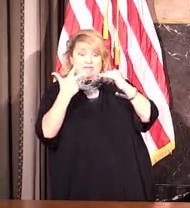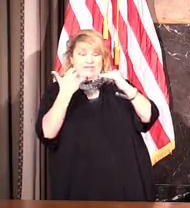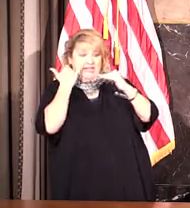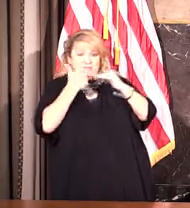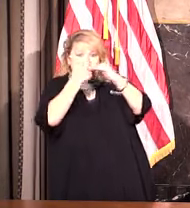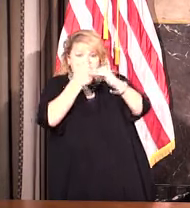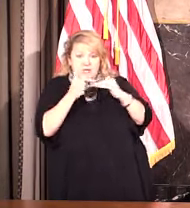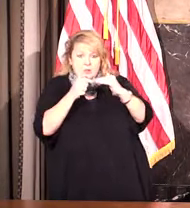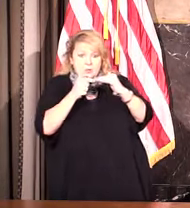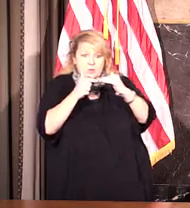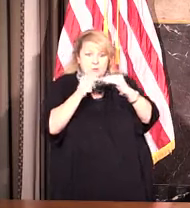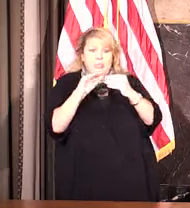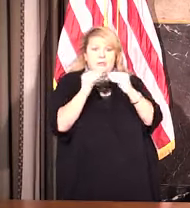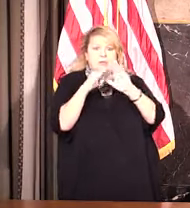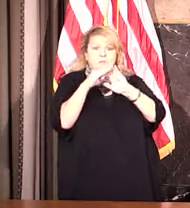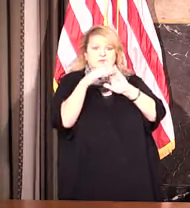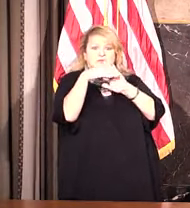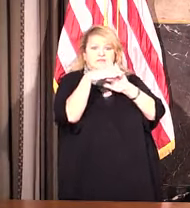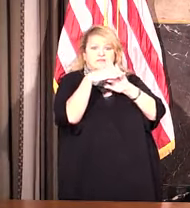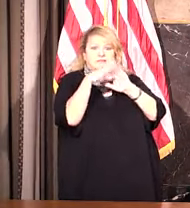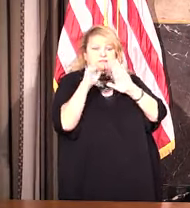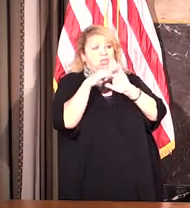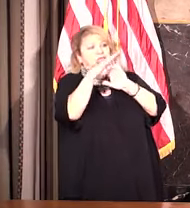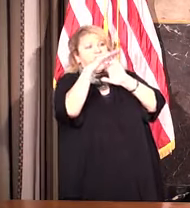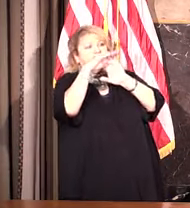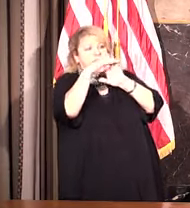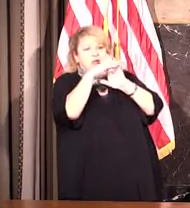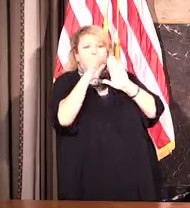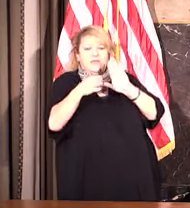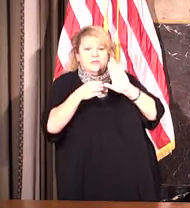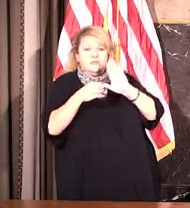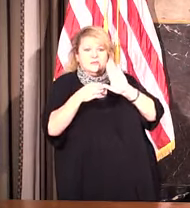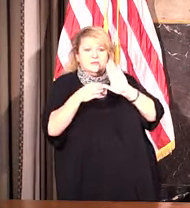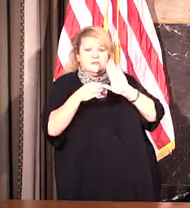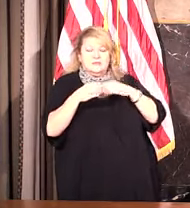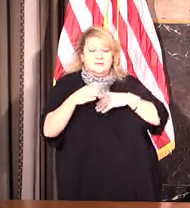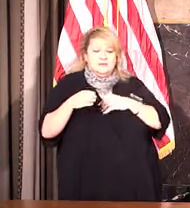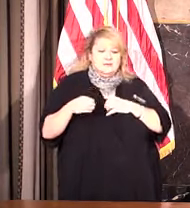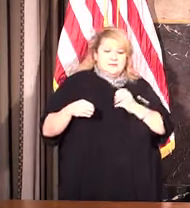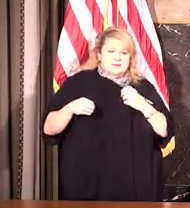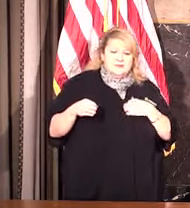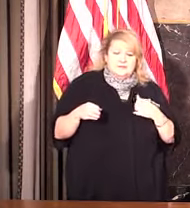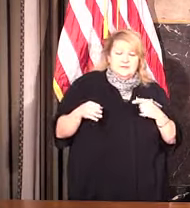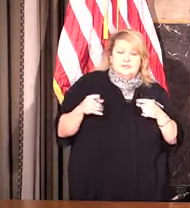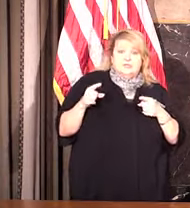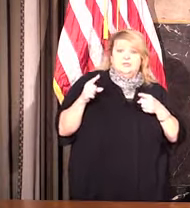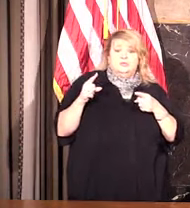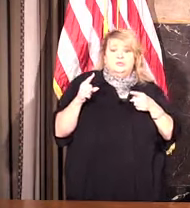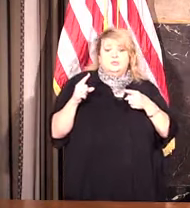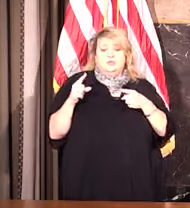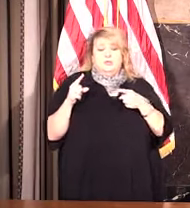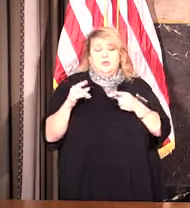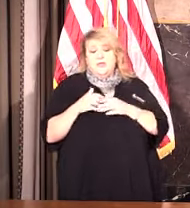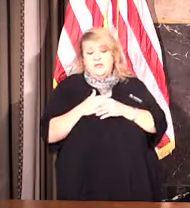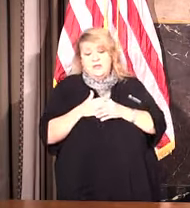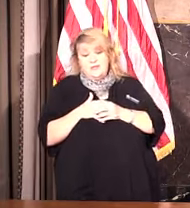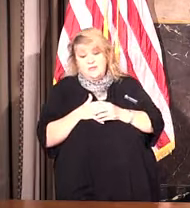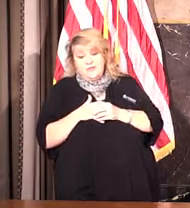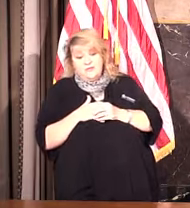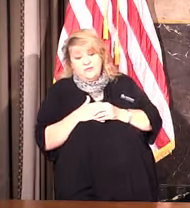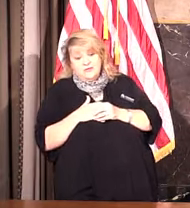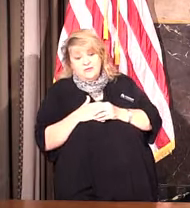is, are the people of Louisiana too fatigued by COVID to where they're not going to respond this